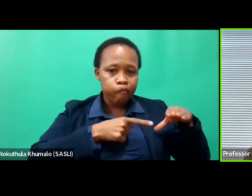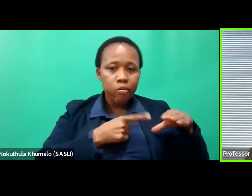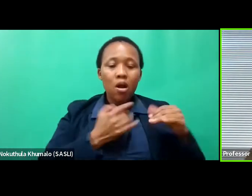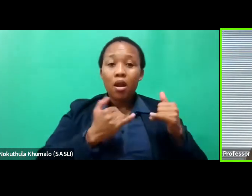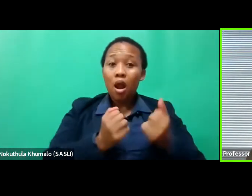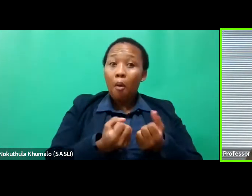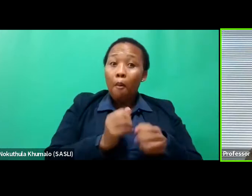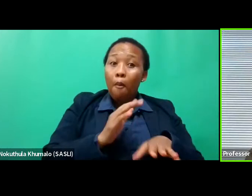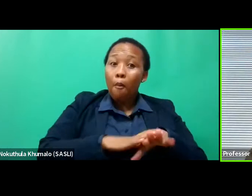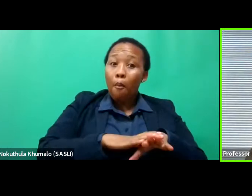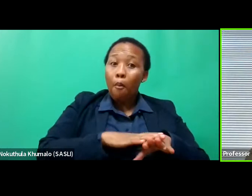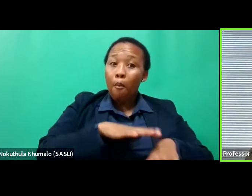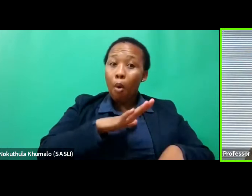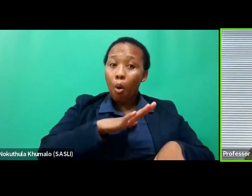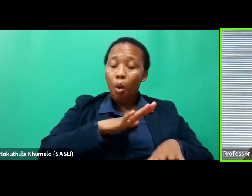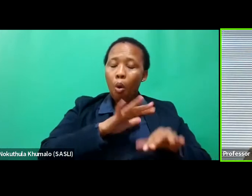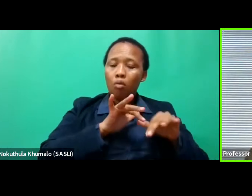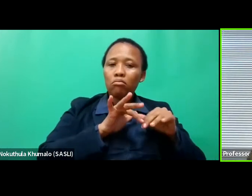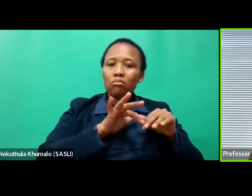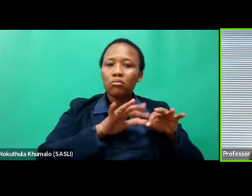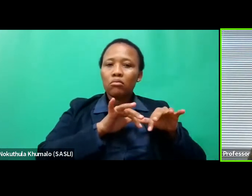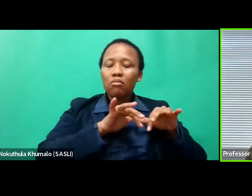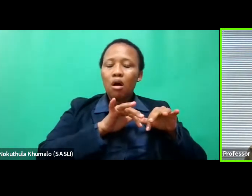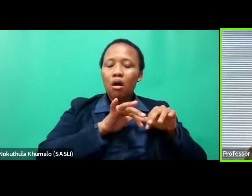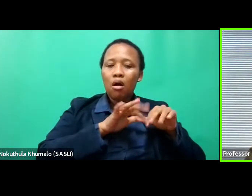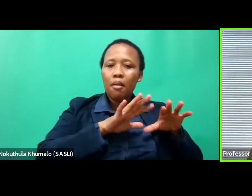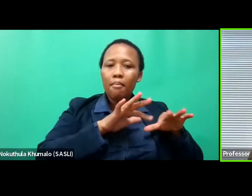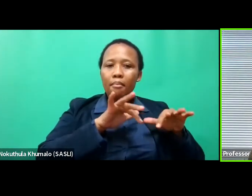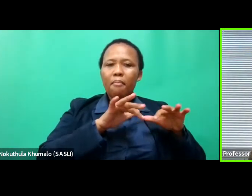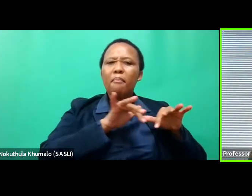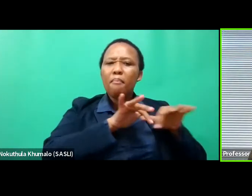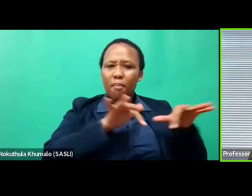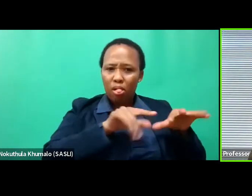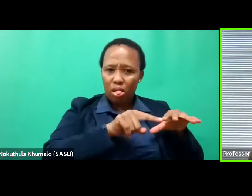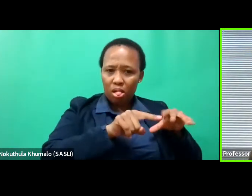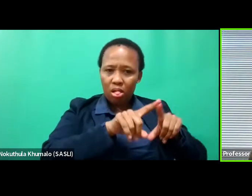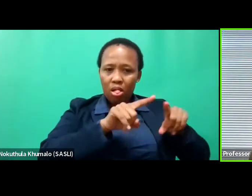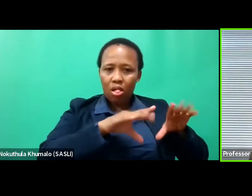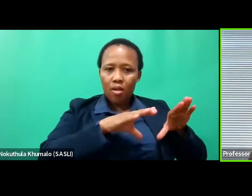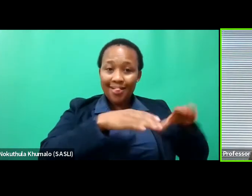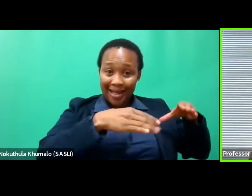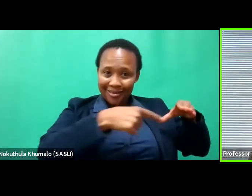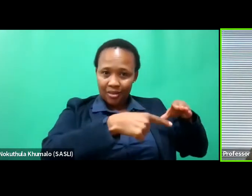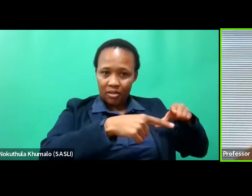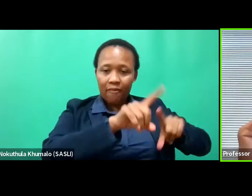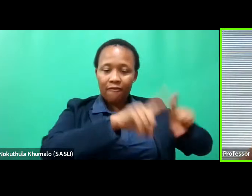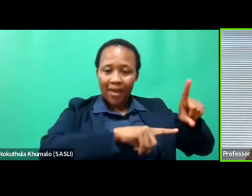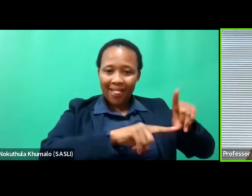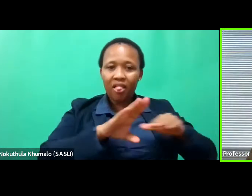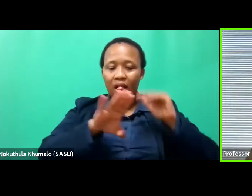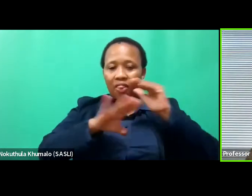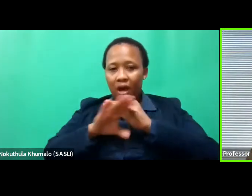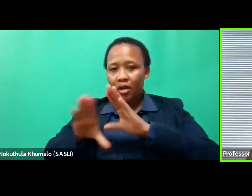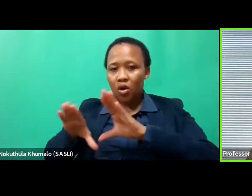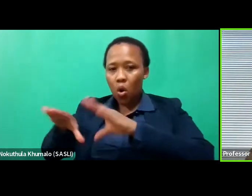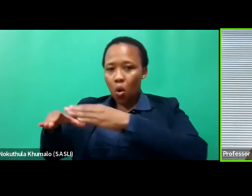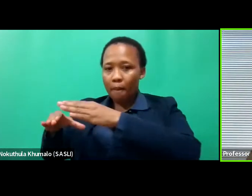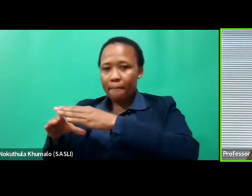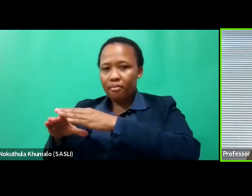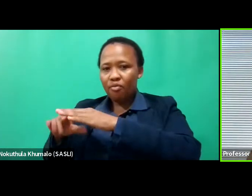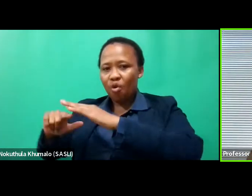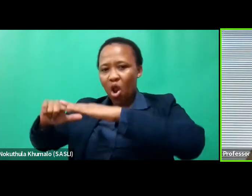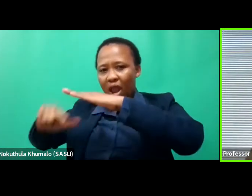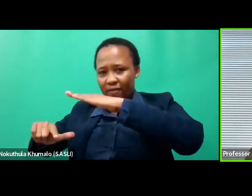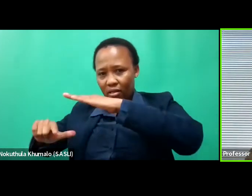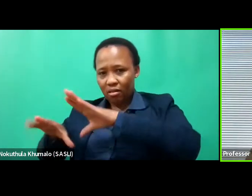class children. So it's got to do with those salary levels that the majority of people in